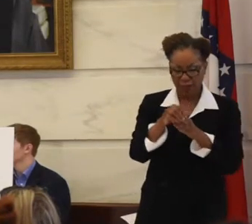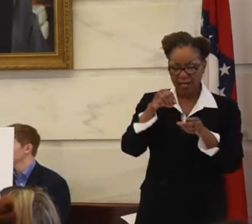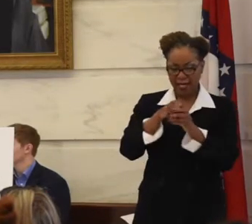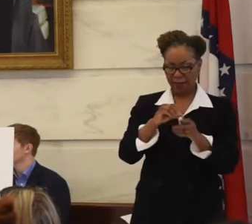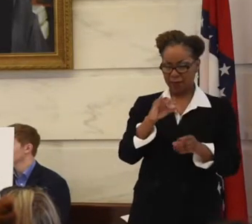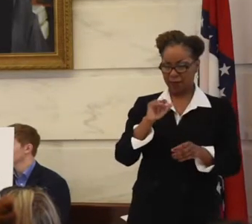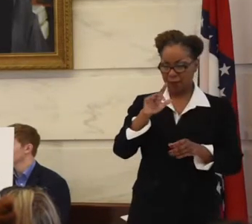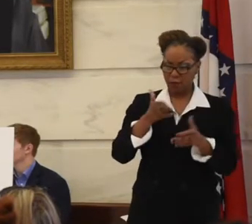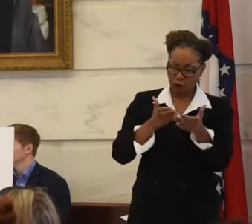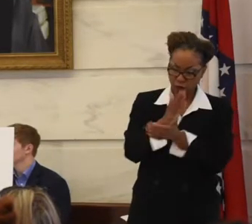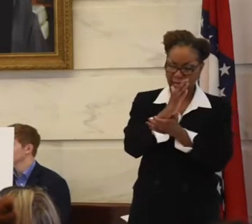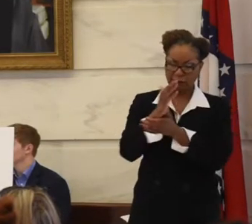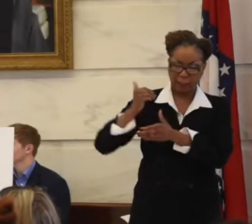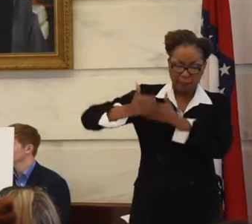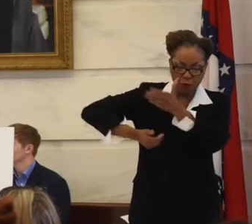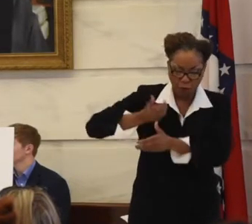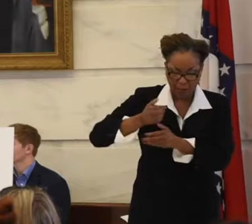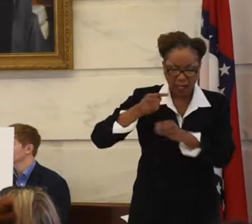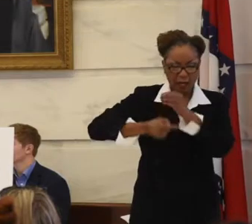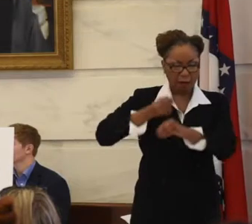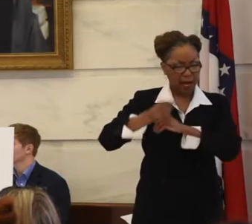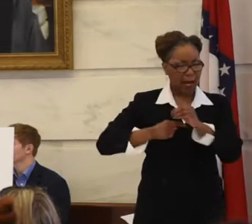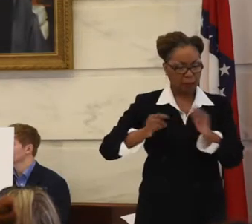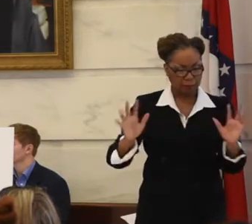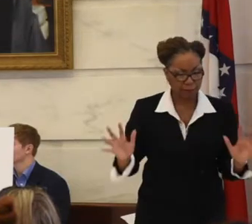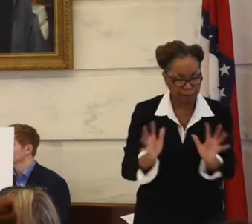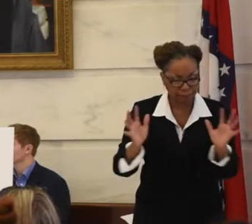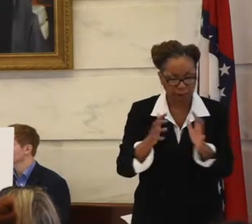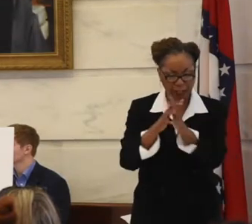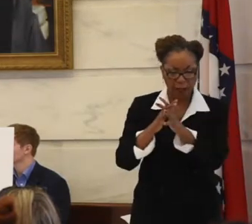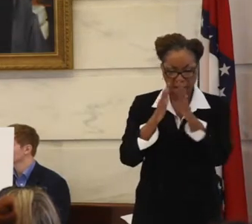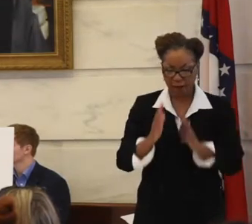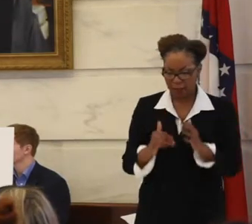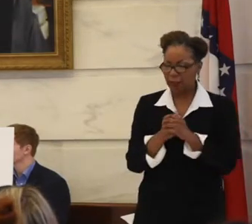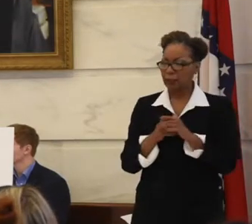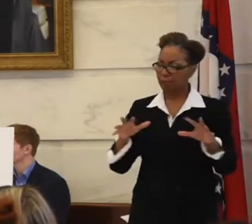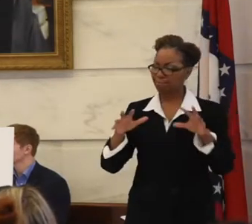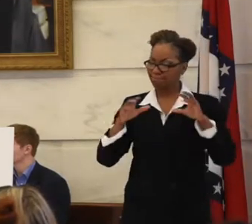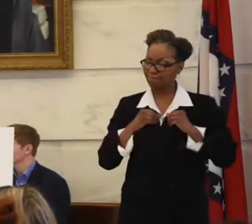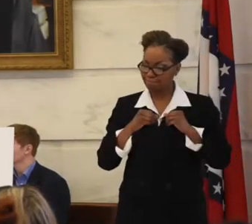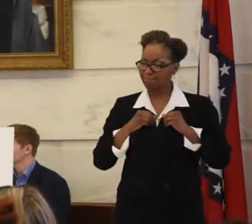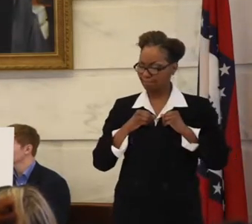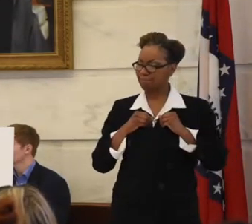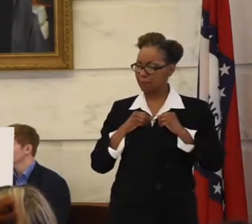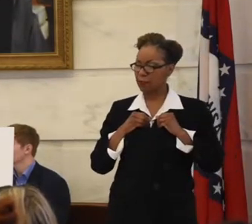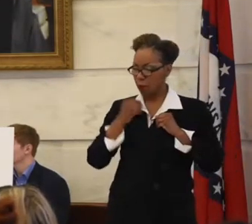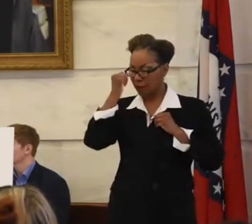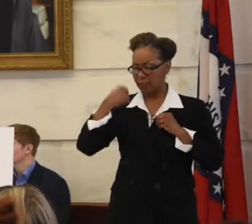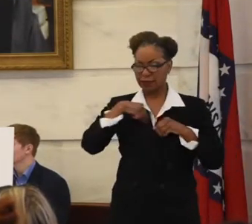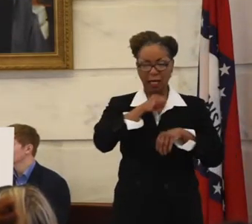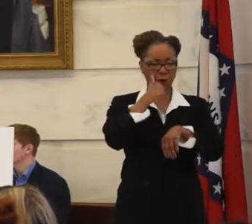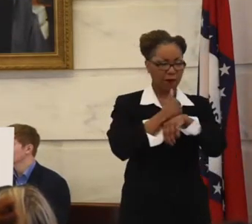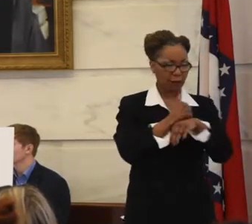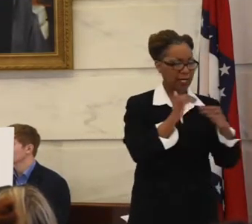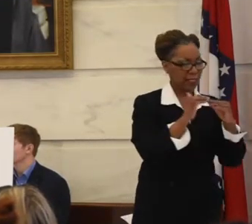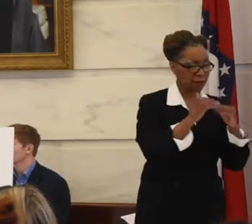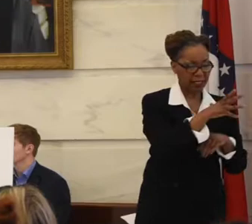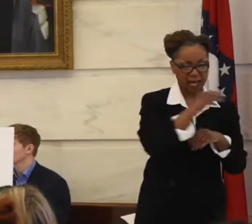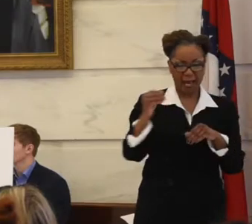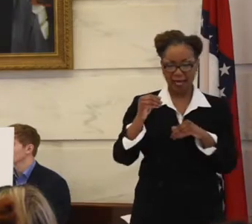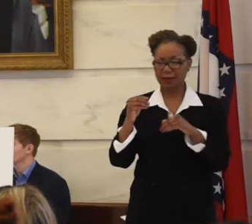civil rights movement was about spurring America to live up to the ideas of our founding, liberty